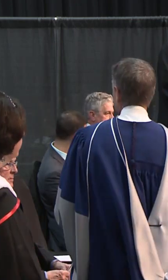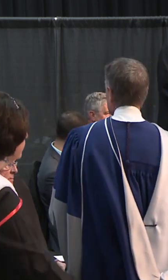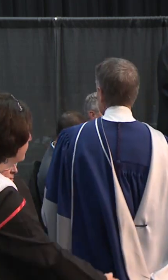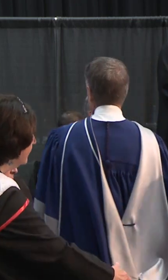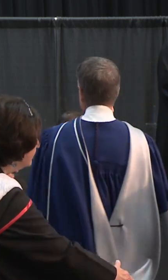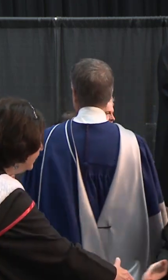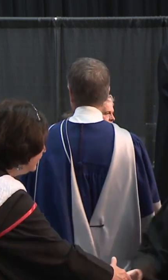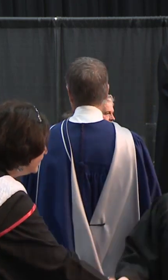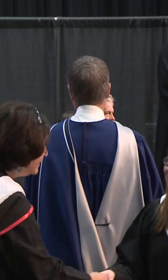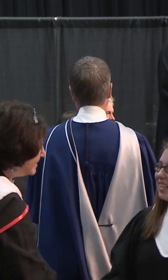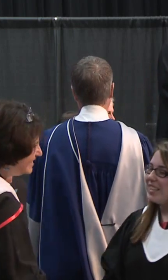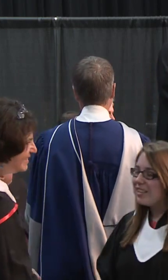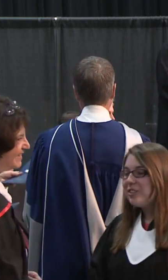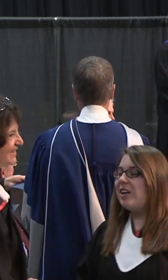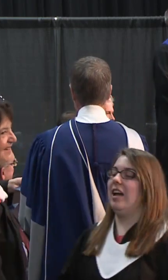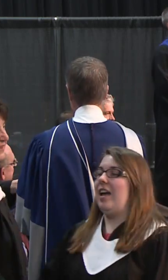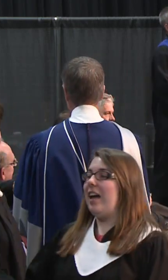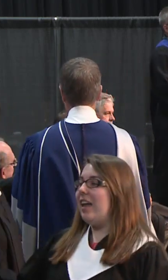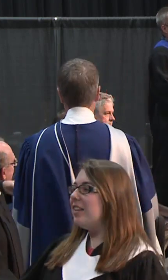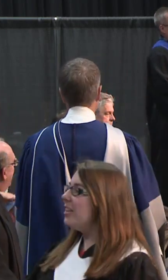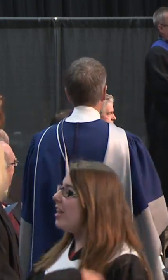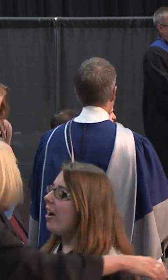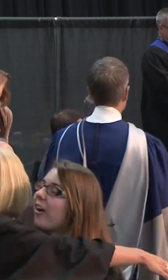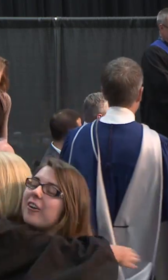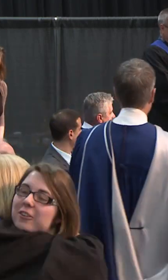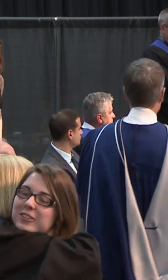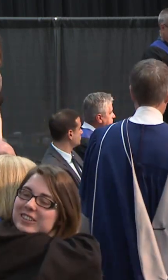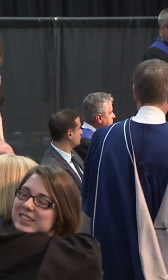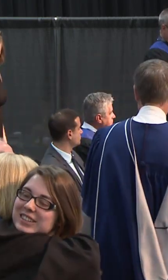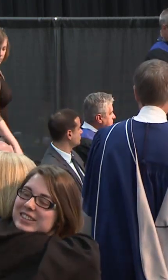With honors, Catherine Walker.